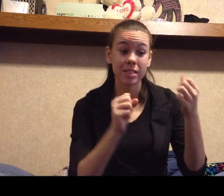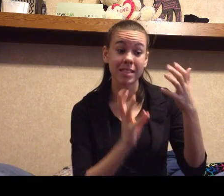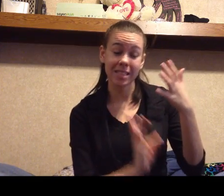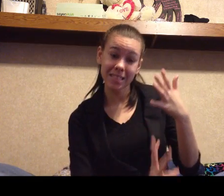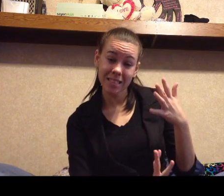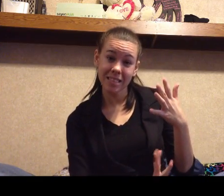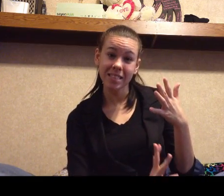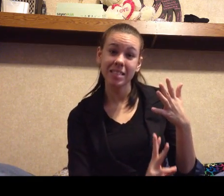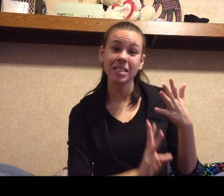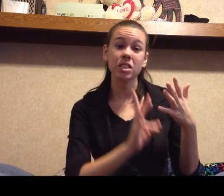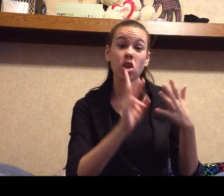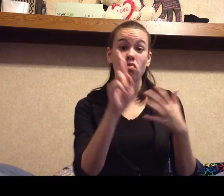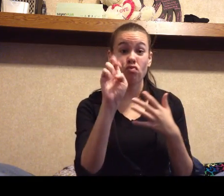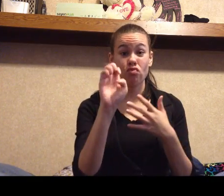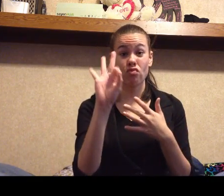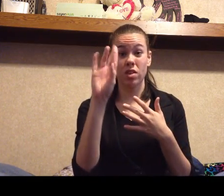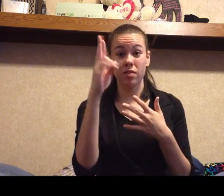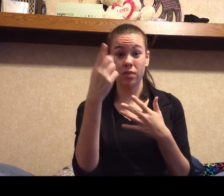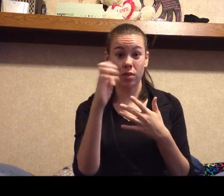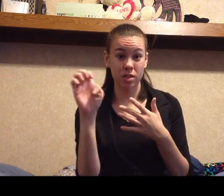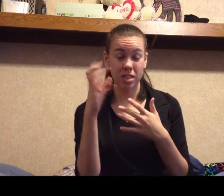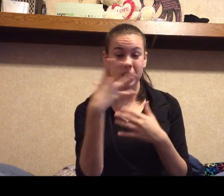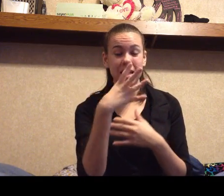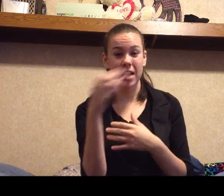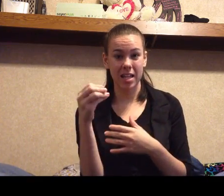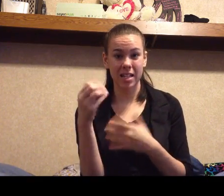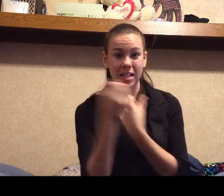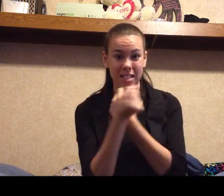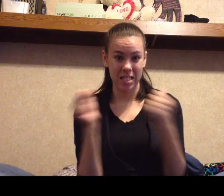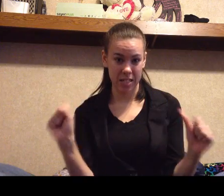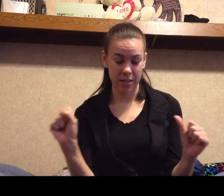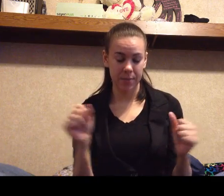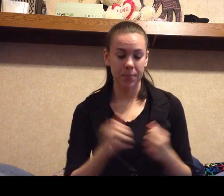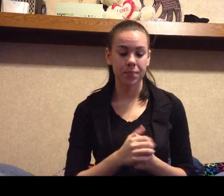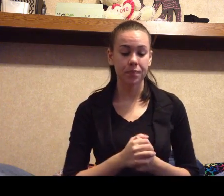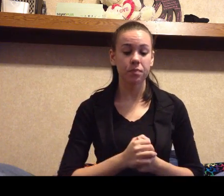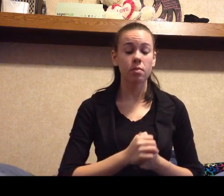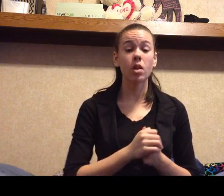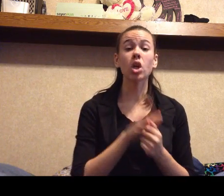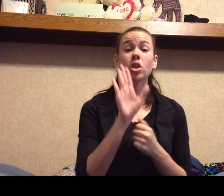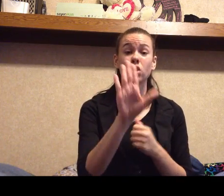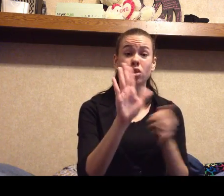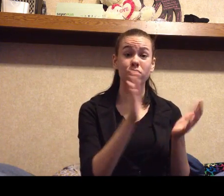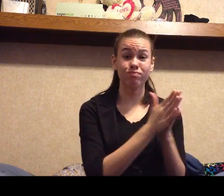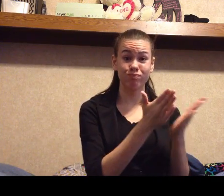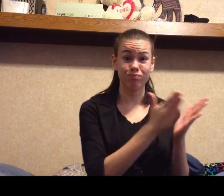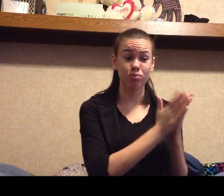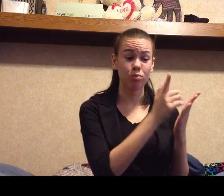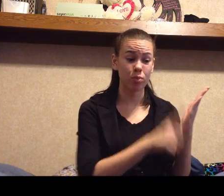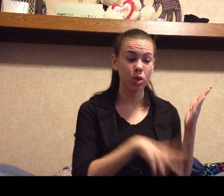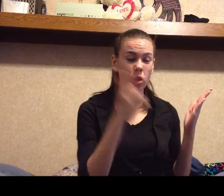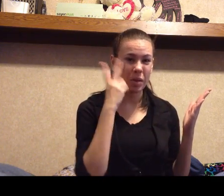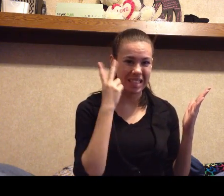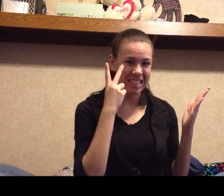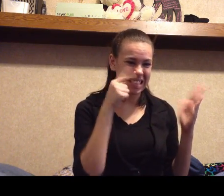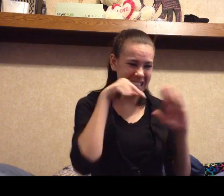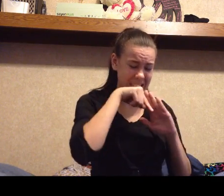tab Eligibility a detailed explanation of what each of these encompasses. Individuals wanting